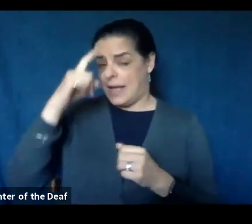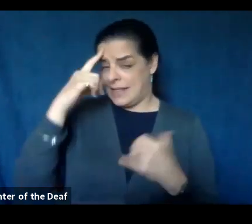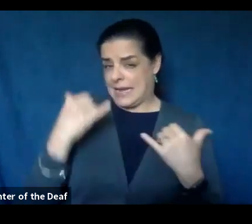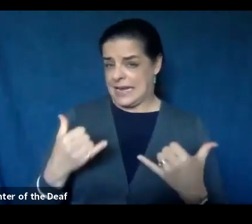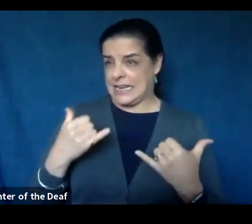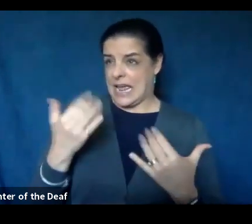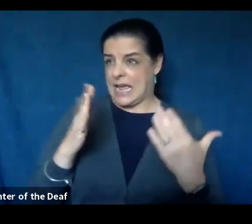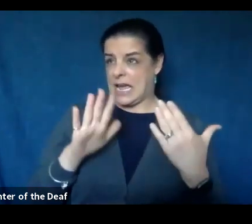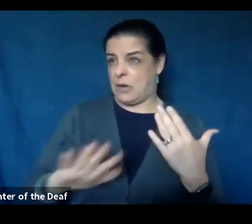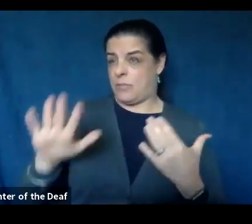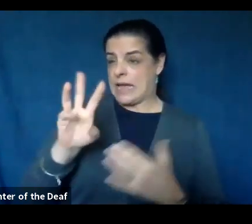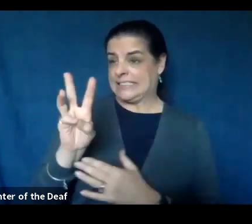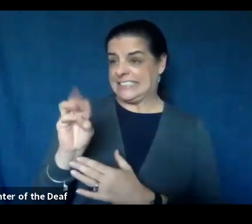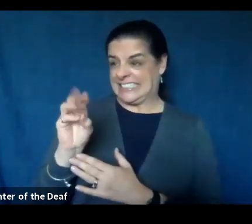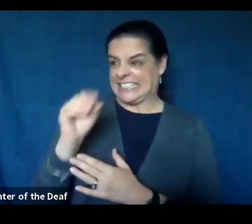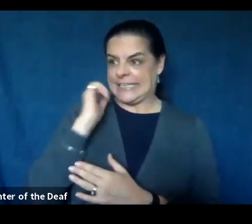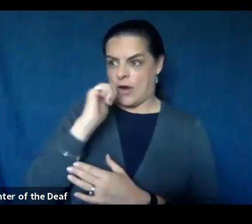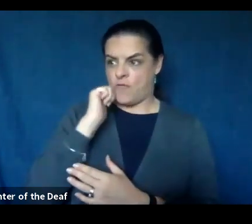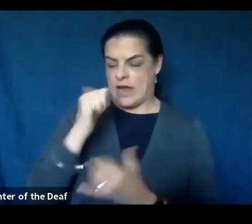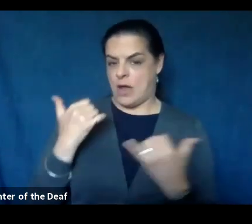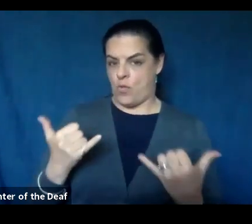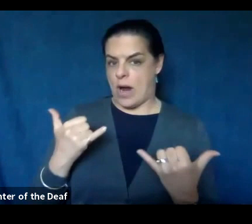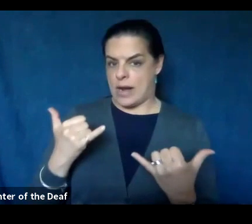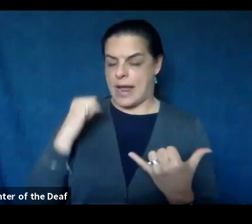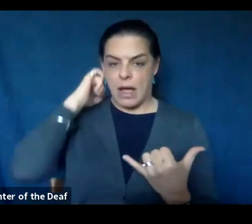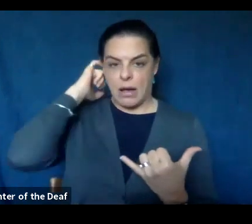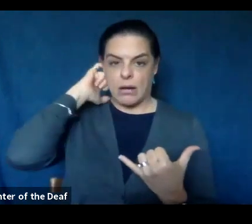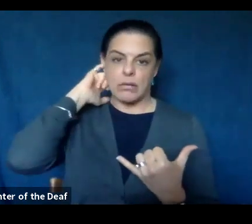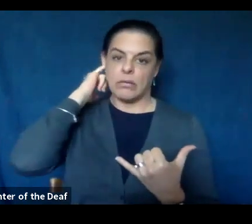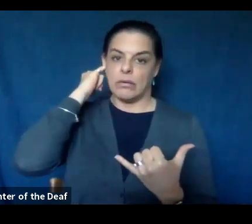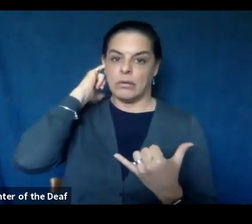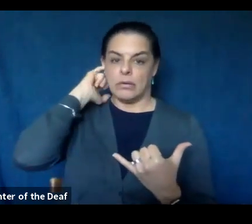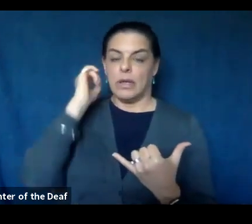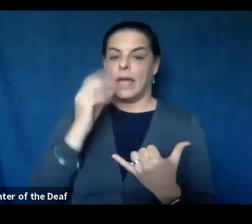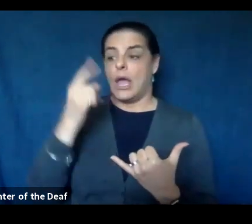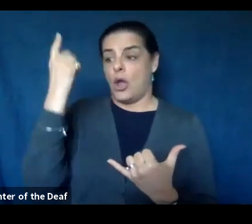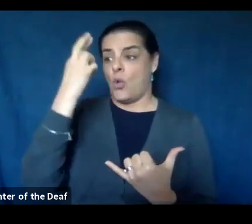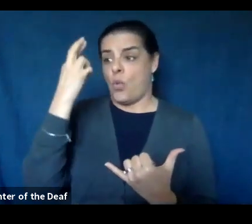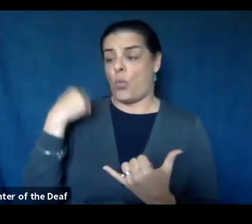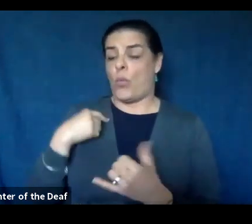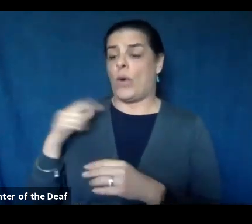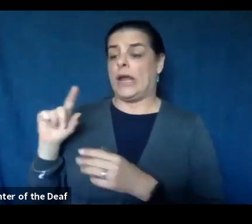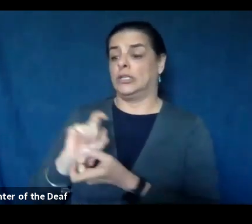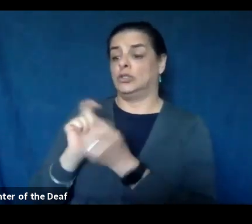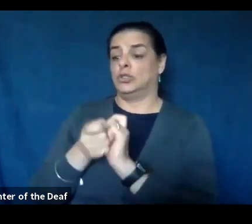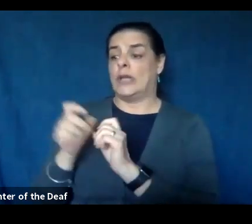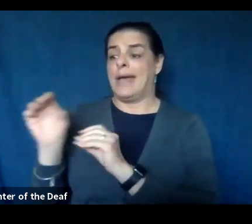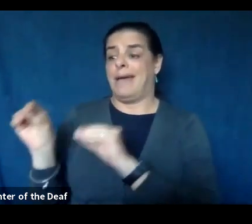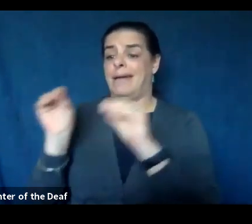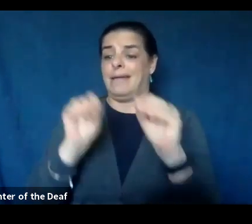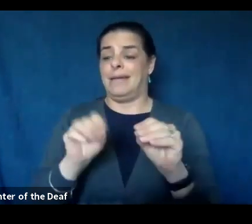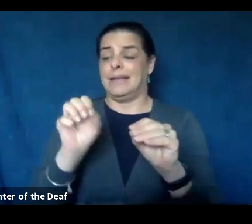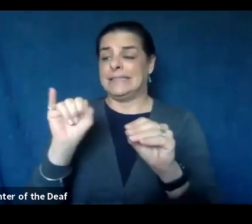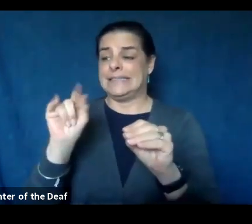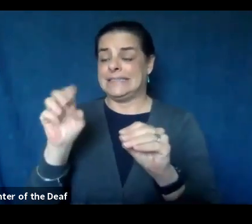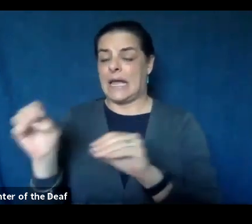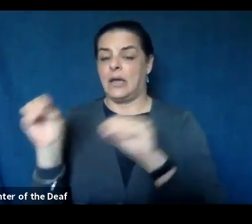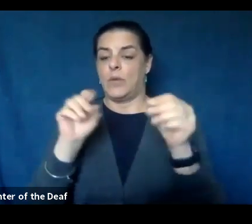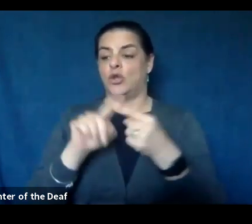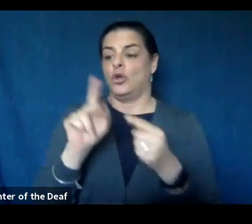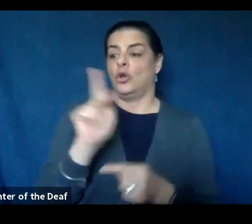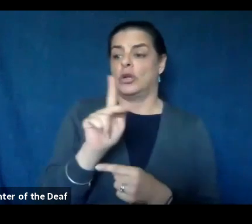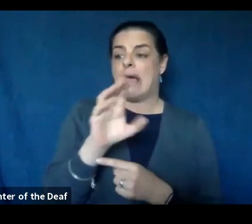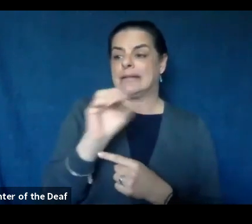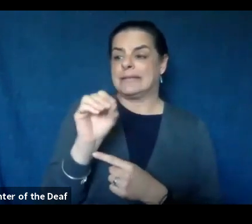about 60 right now. And one of the reasons that we moved our testing site to Knox County Engineering and